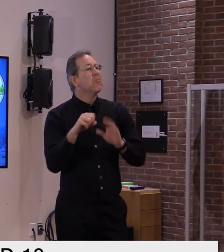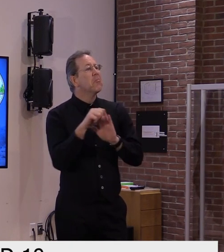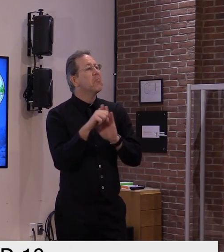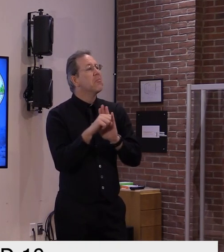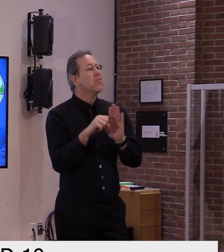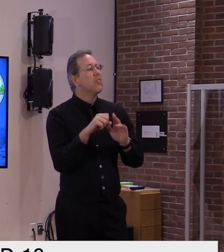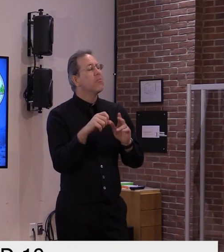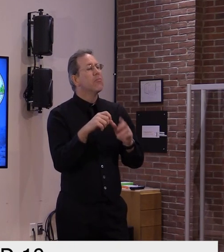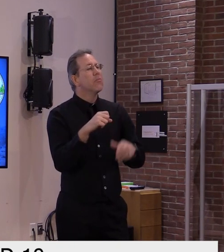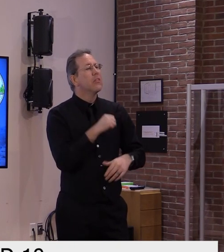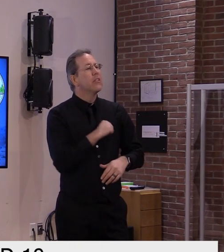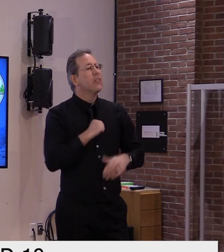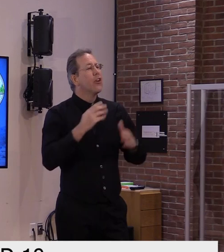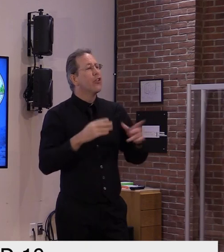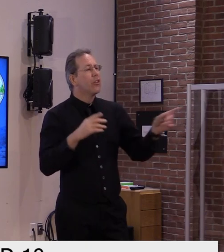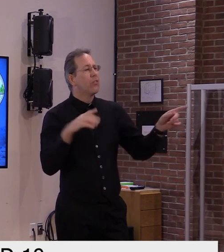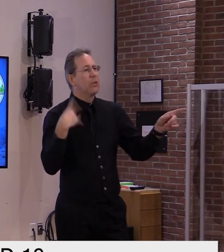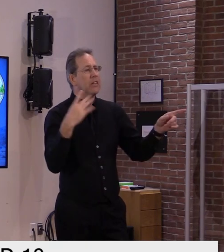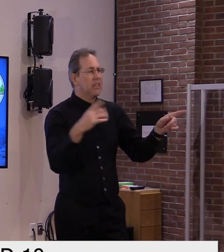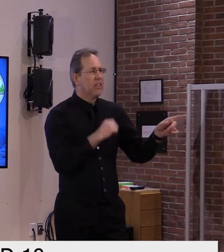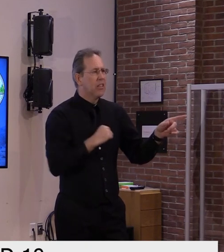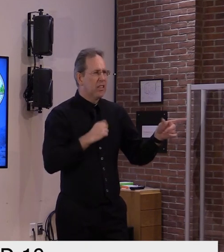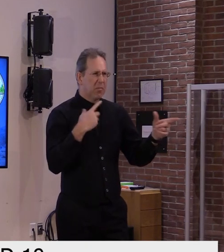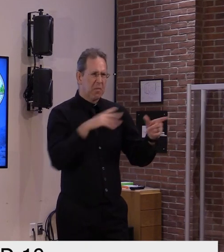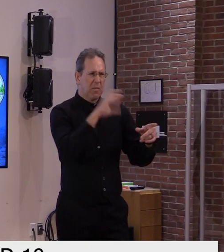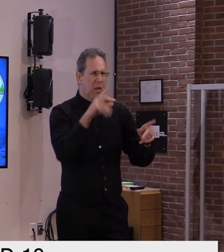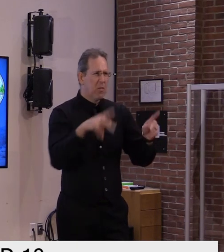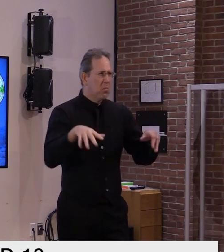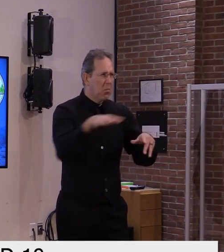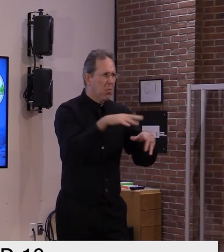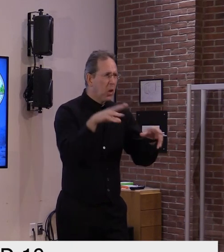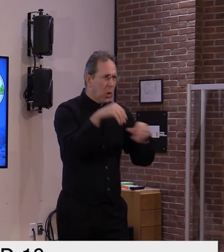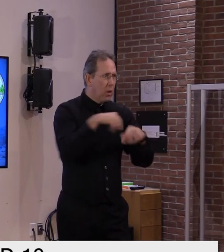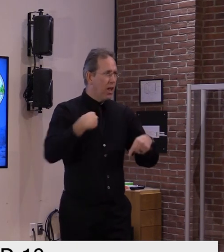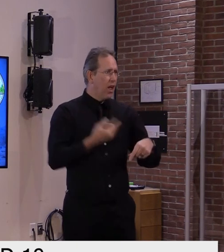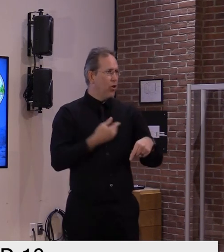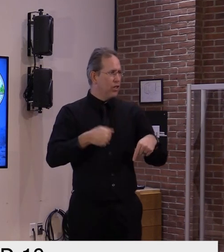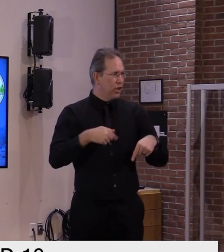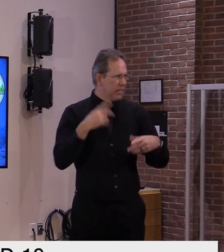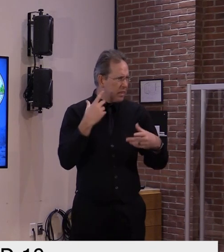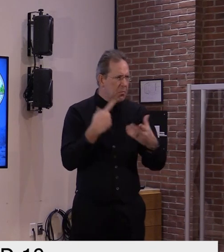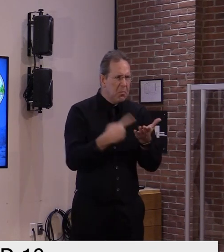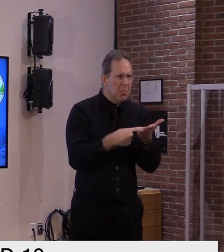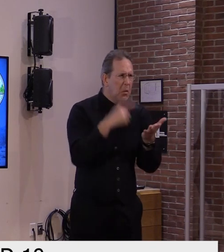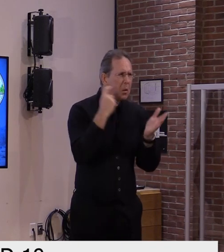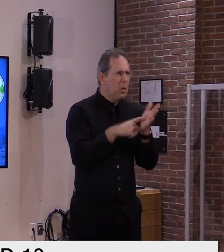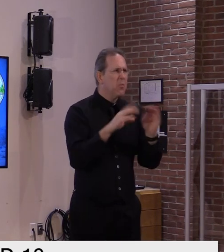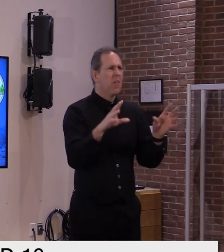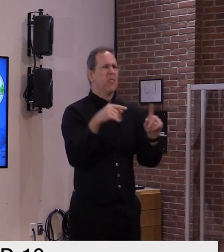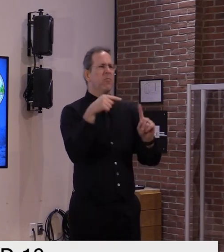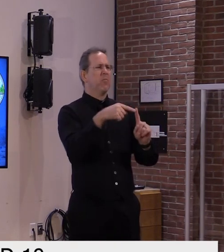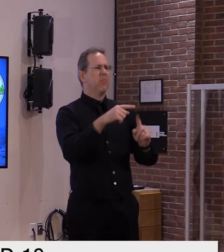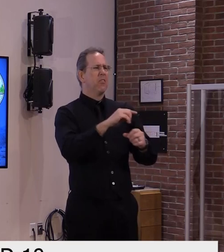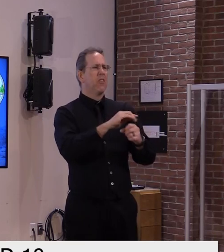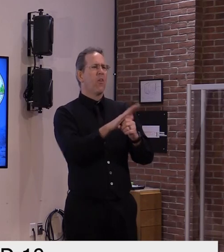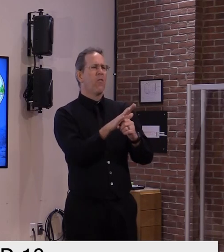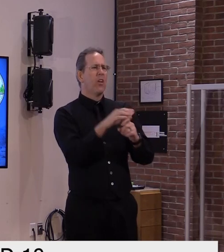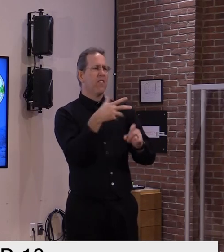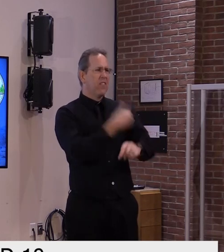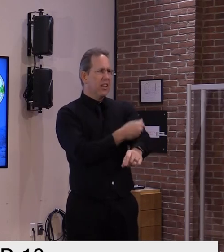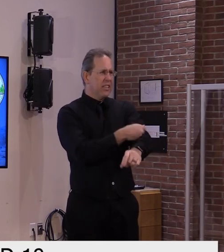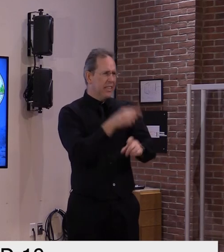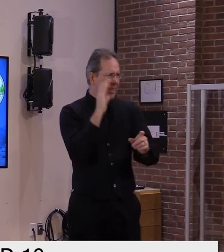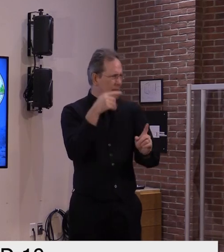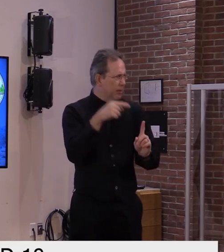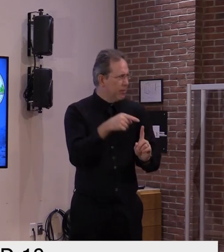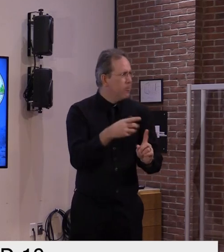more comprehensive COVID vaccination plan. Do you feel that the federal government needs to have a more comprehensive plan, and what would